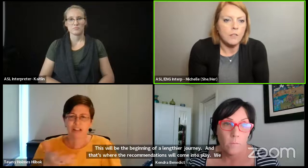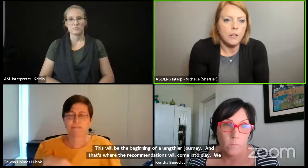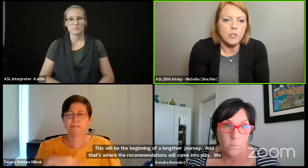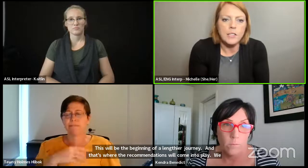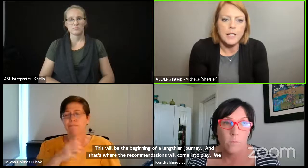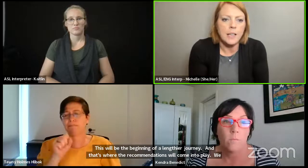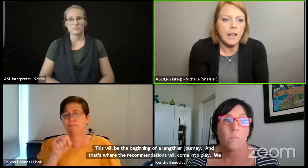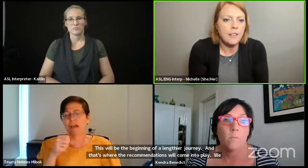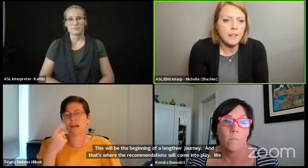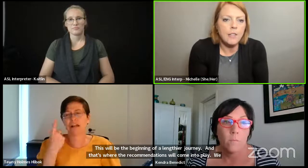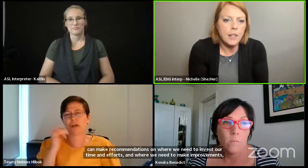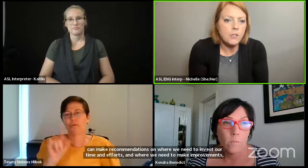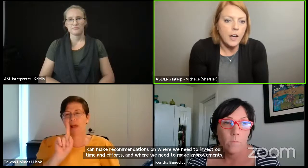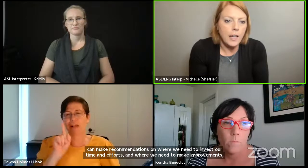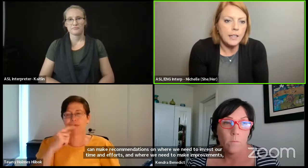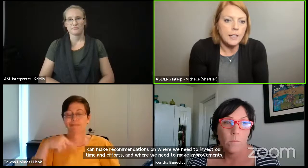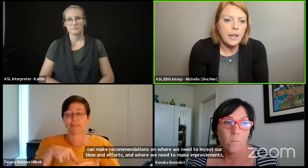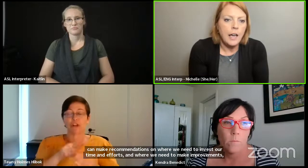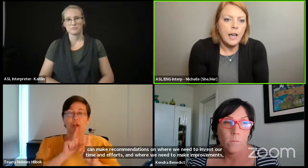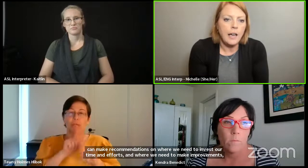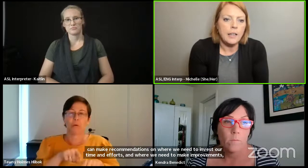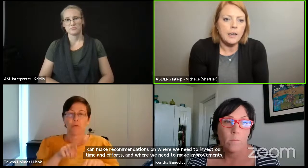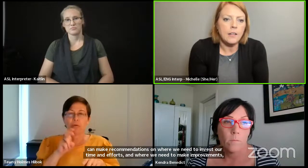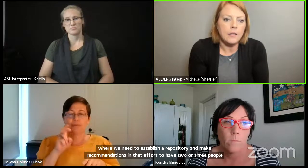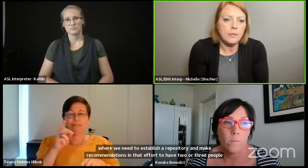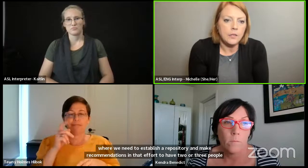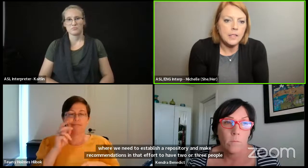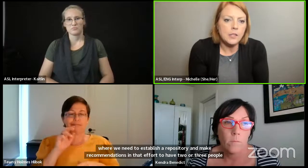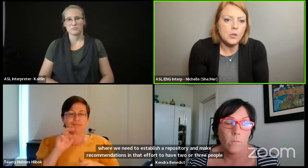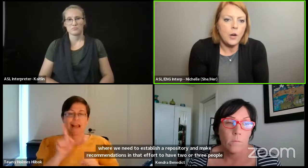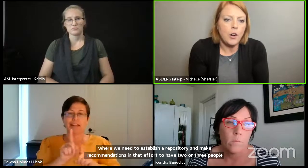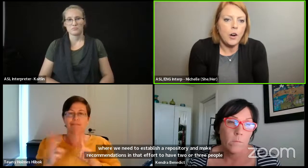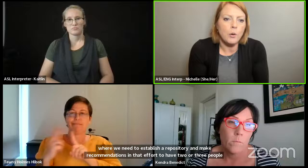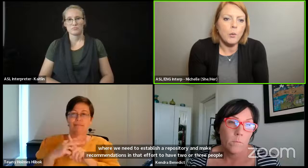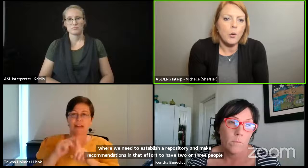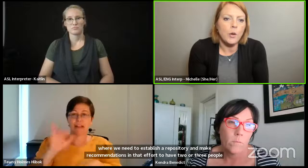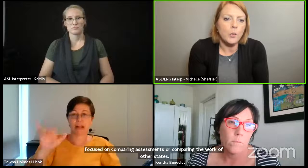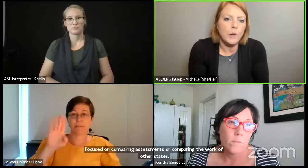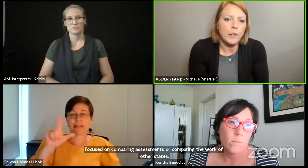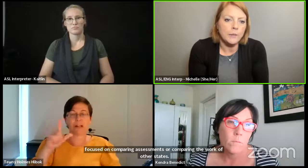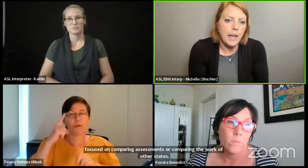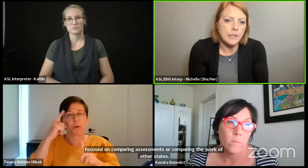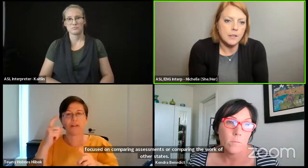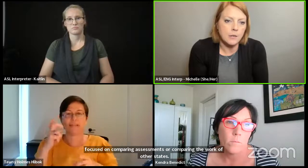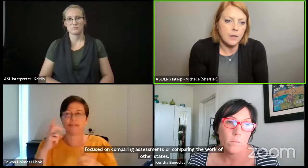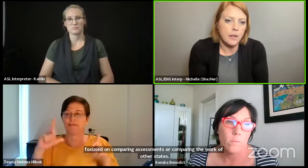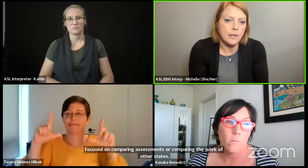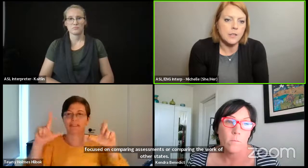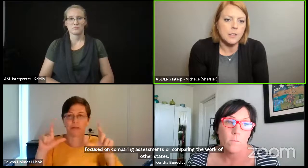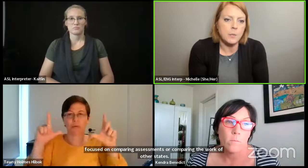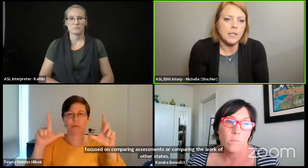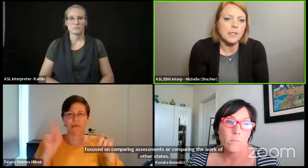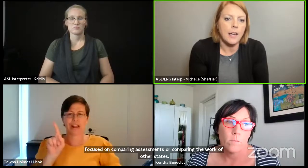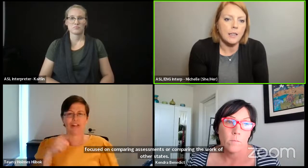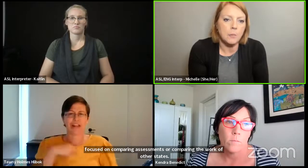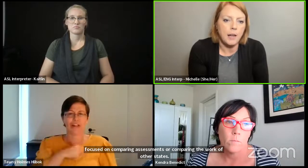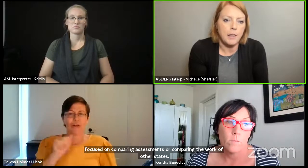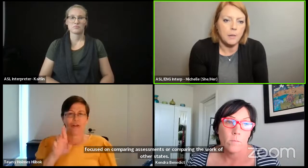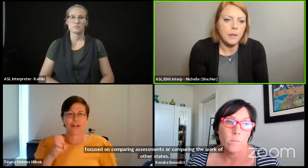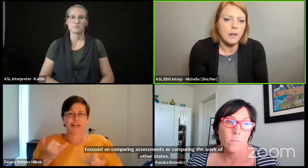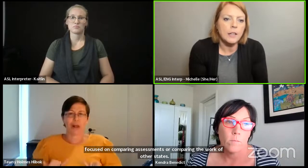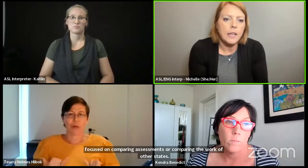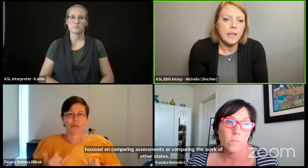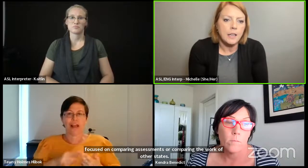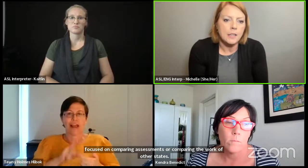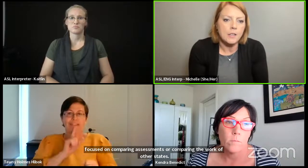the work of other states. And I think that that's fine. And this is where our report will, as it's been assigned by